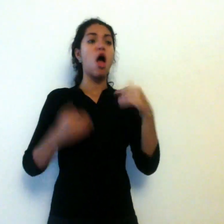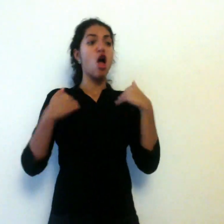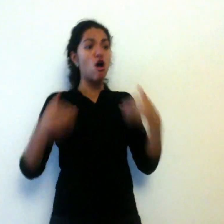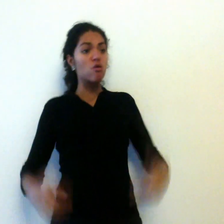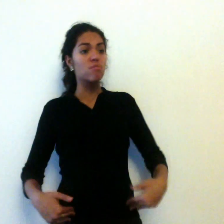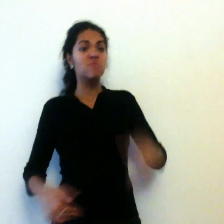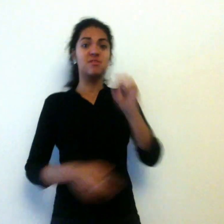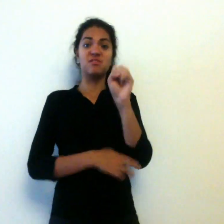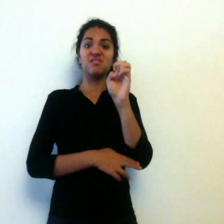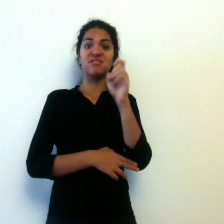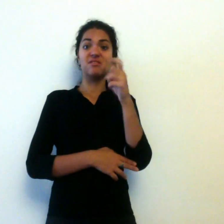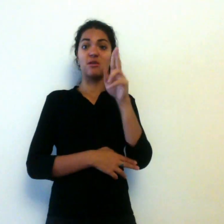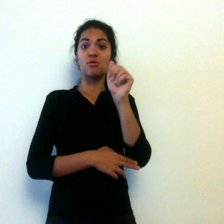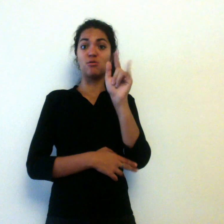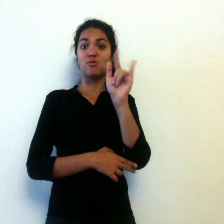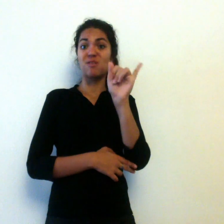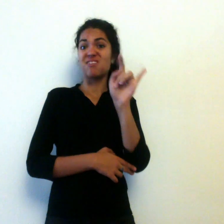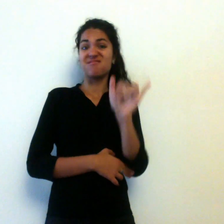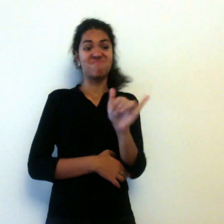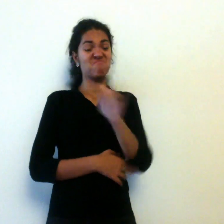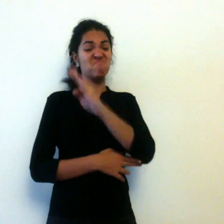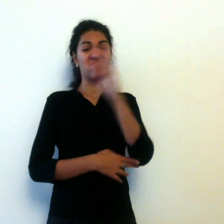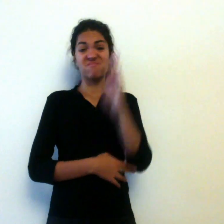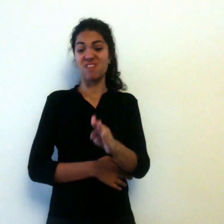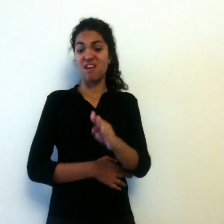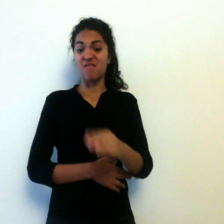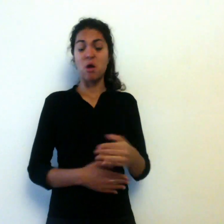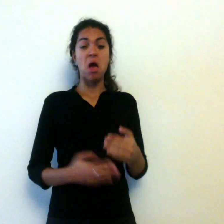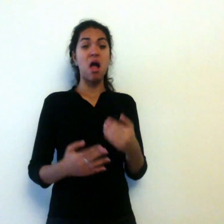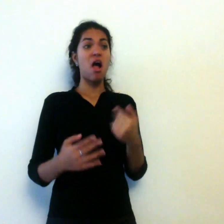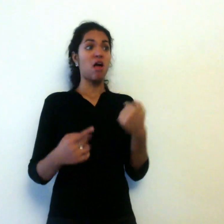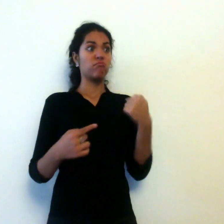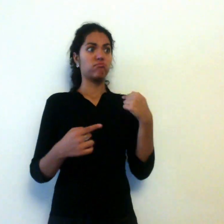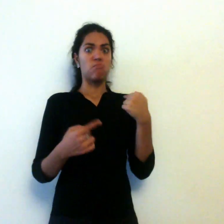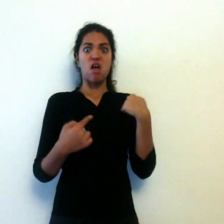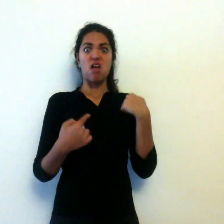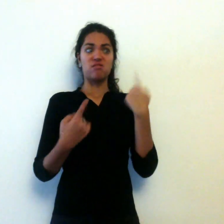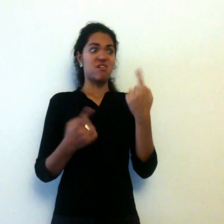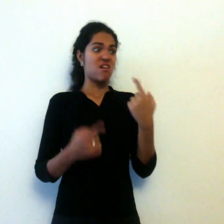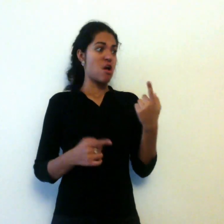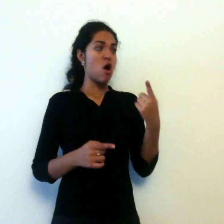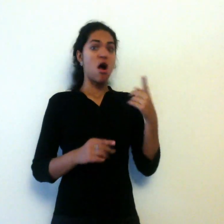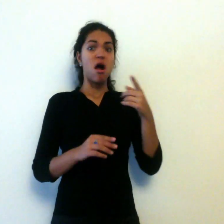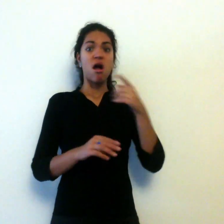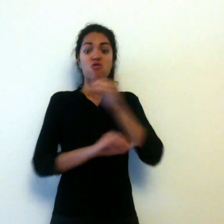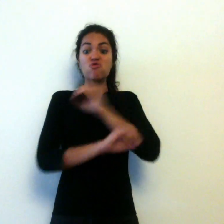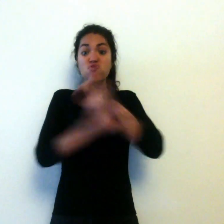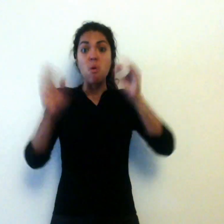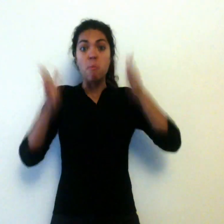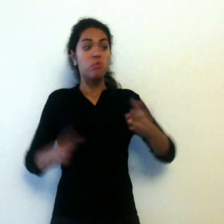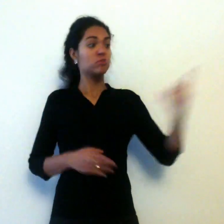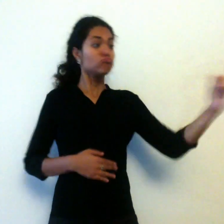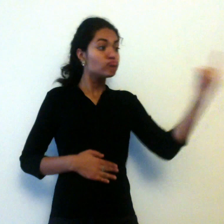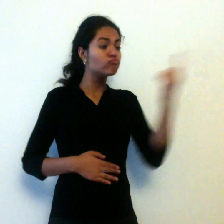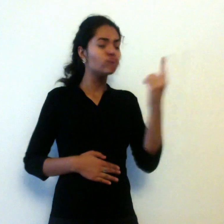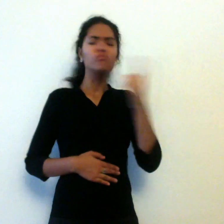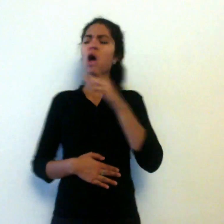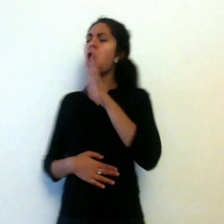was married, nobody of an adult age from my culture sat down and said to me, look, I want to talk to you about what marriage is all